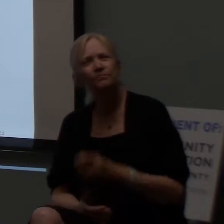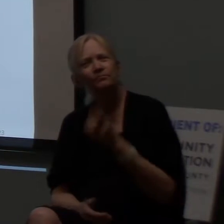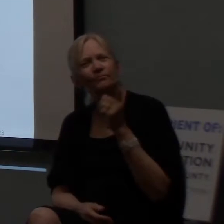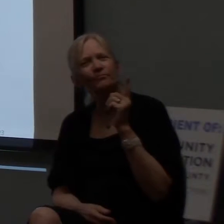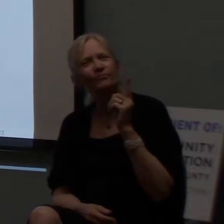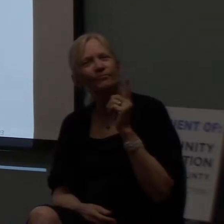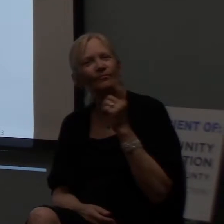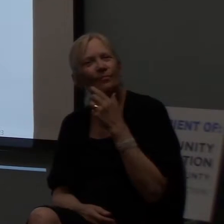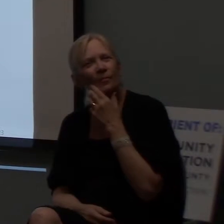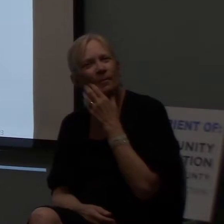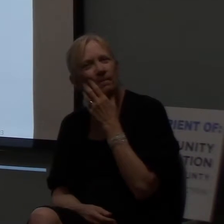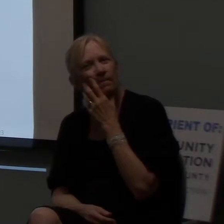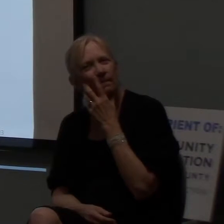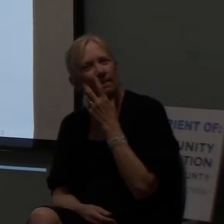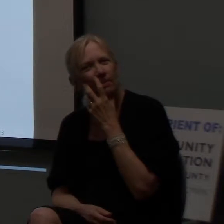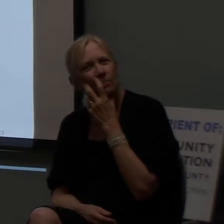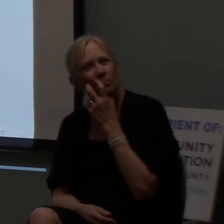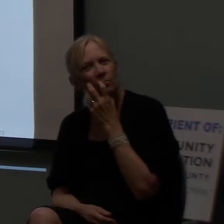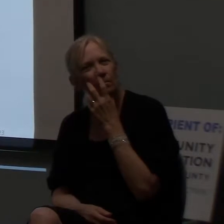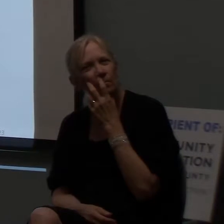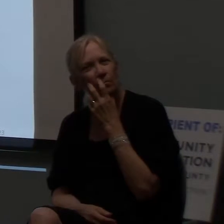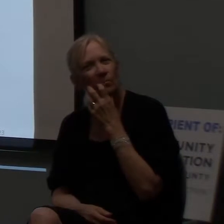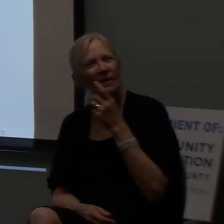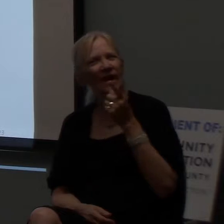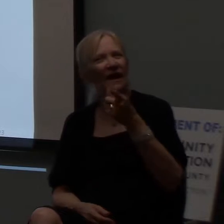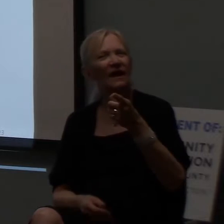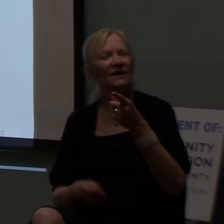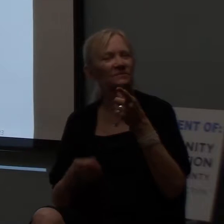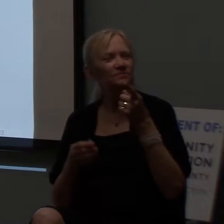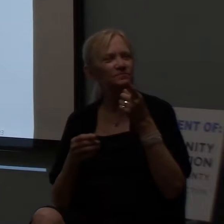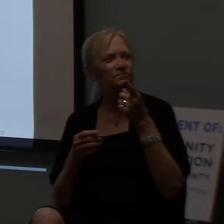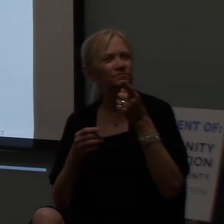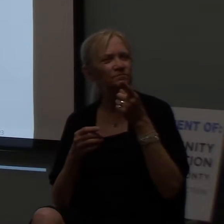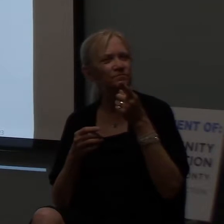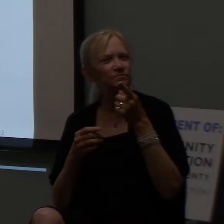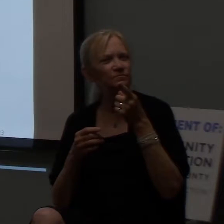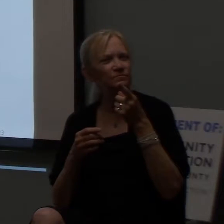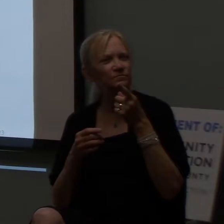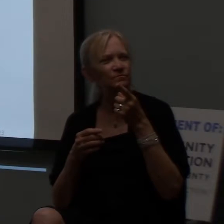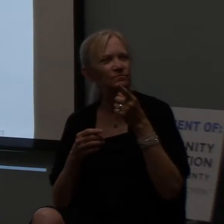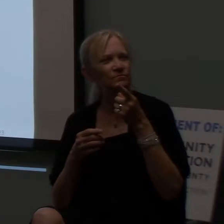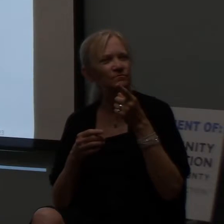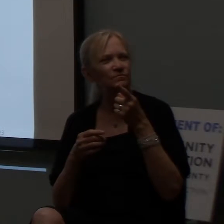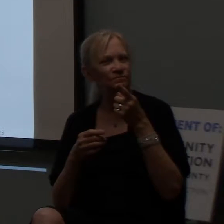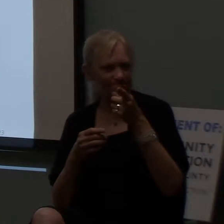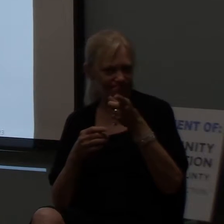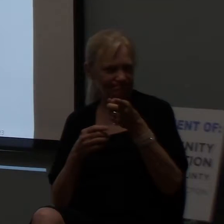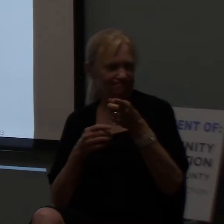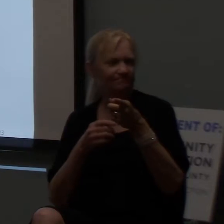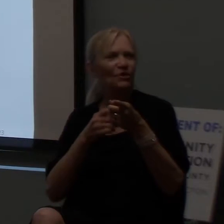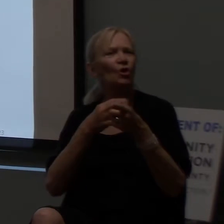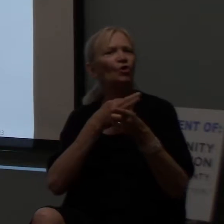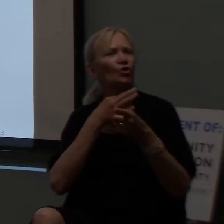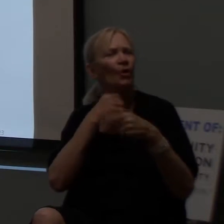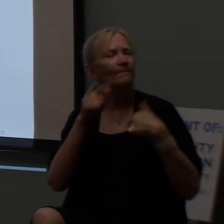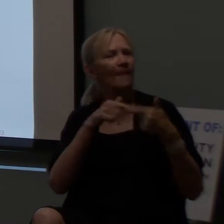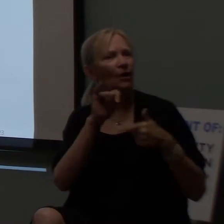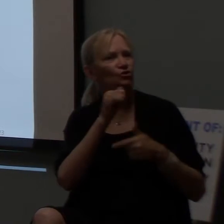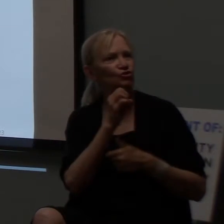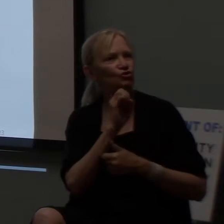you give us an idea how Jefferson County and Weld County and Larimer County have their makeup